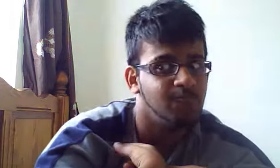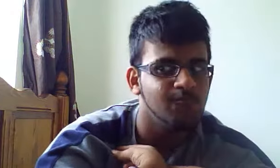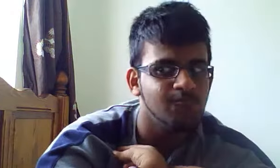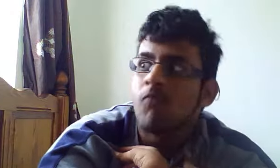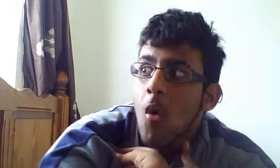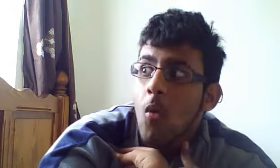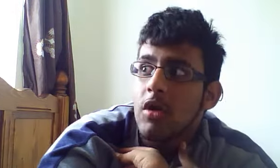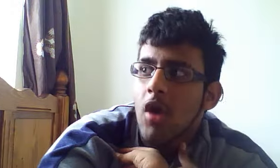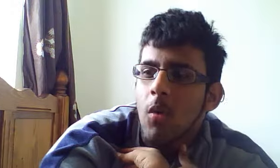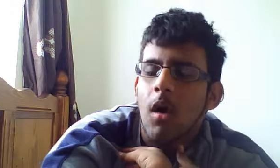middle.